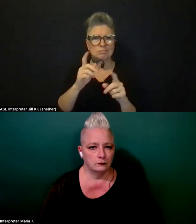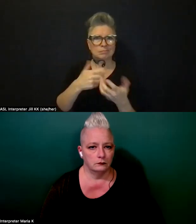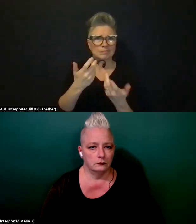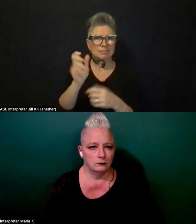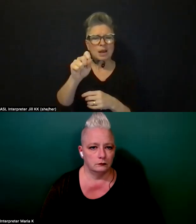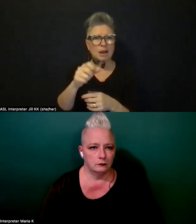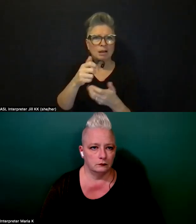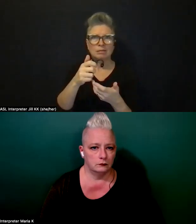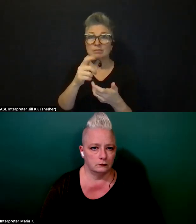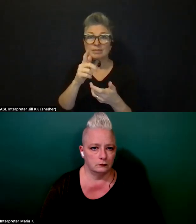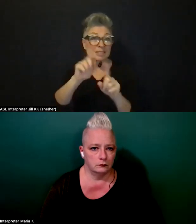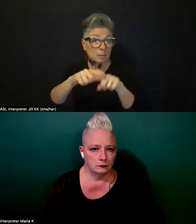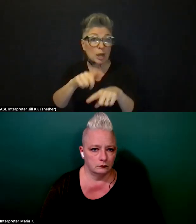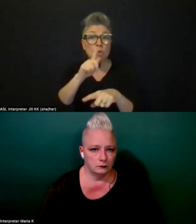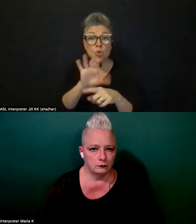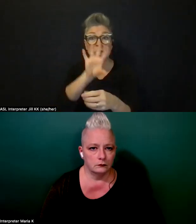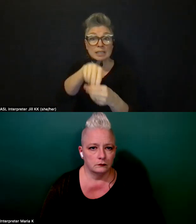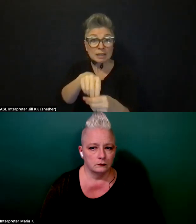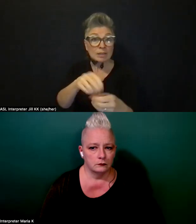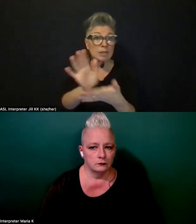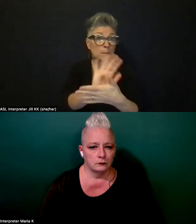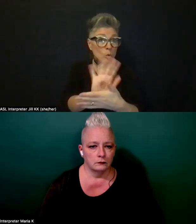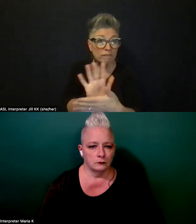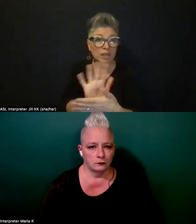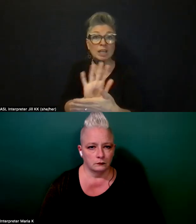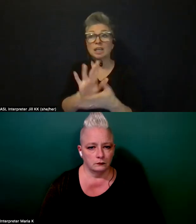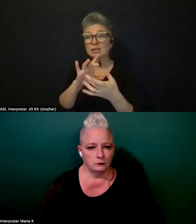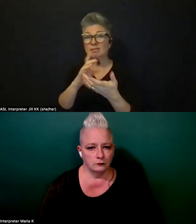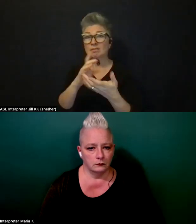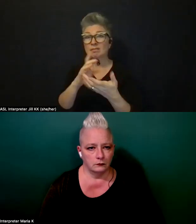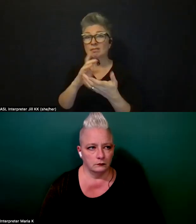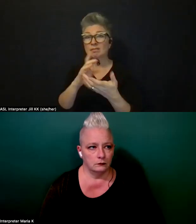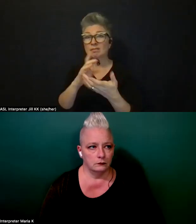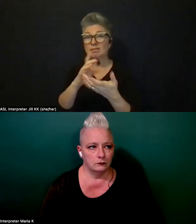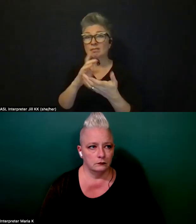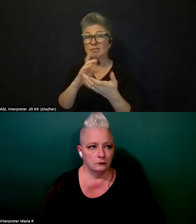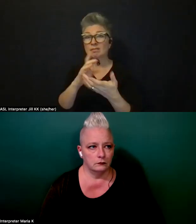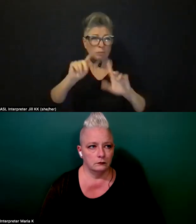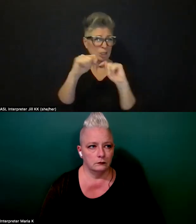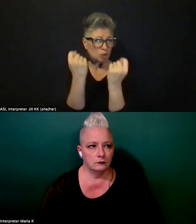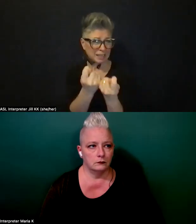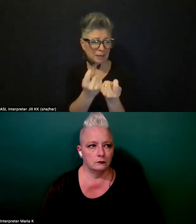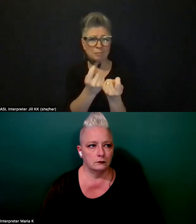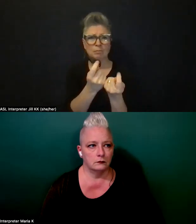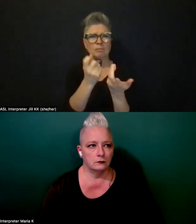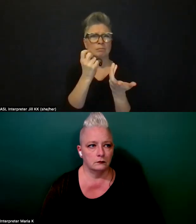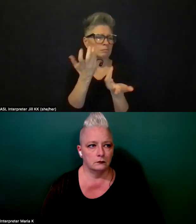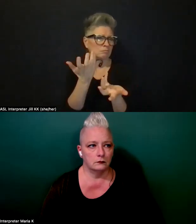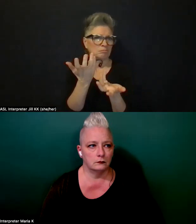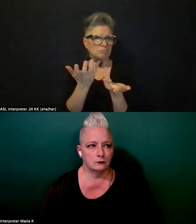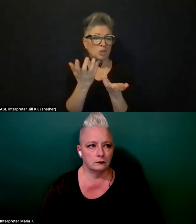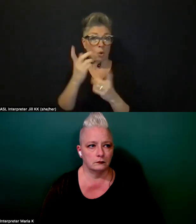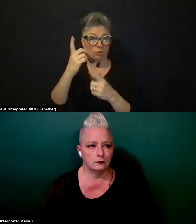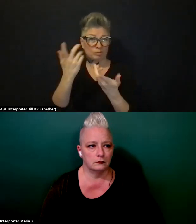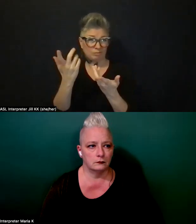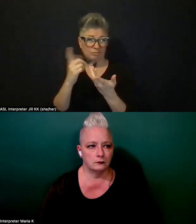on the movie, but who's in the movie, or who's part of the movie with costume, who have the same team, or that are varied depending on the movie